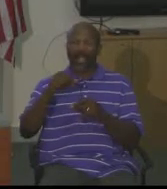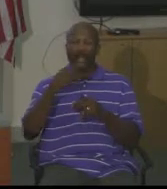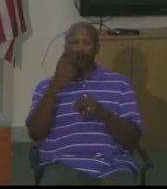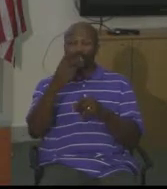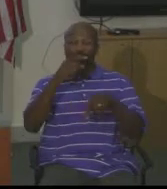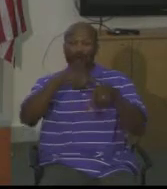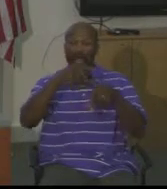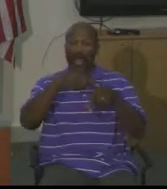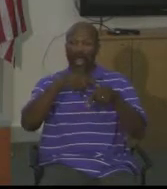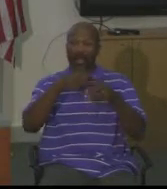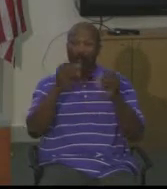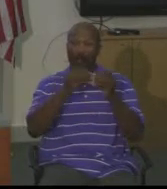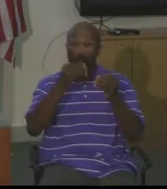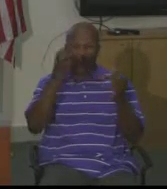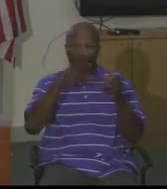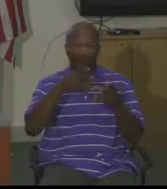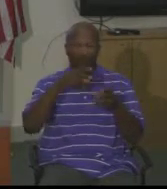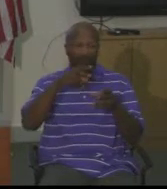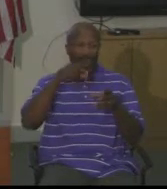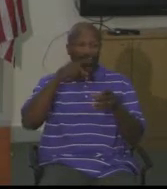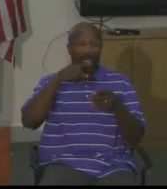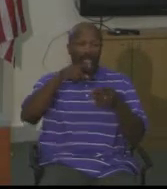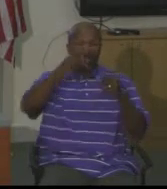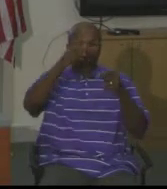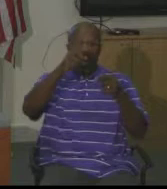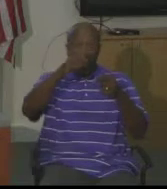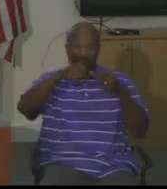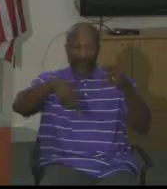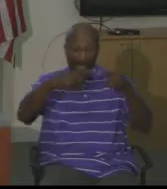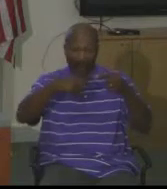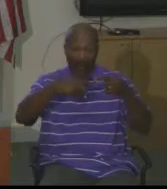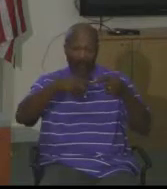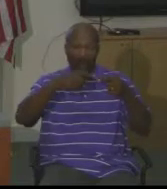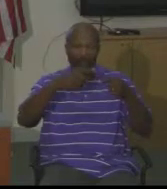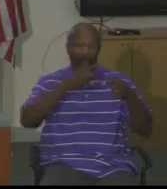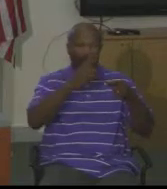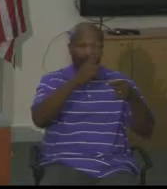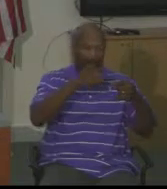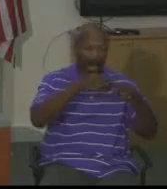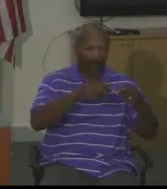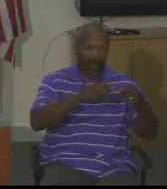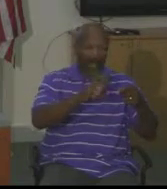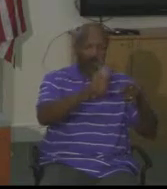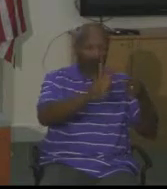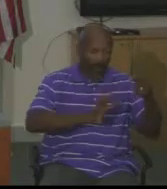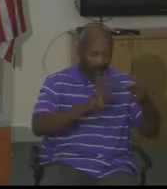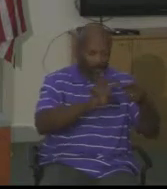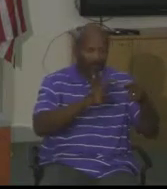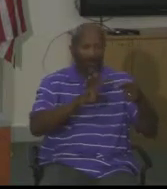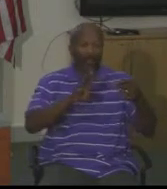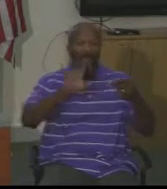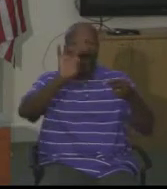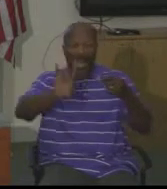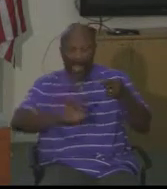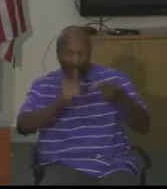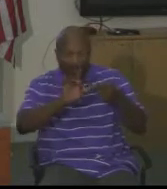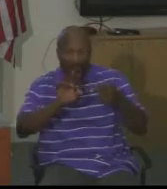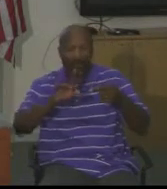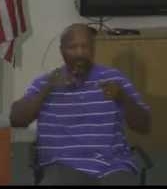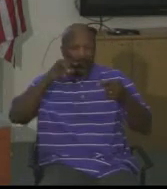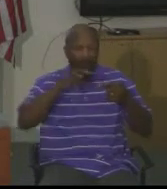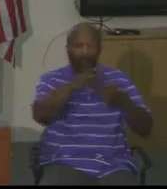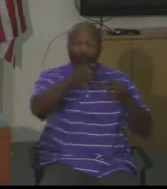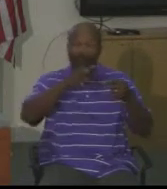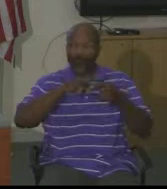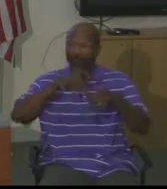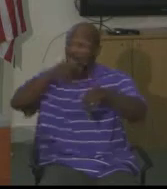2 times the amount of data per cycle and 4 times the amount of data and 8 times. So they're able to shrink. Even though the